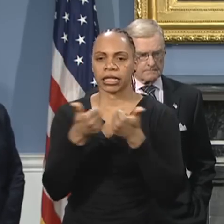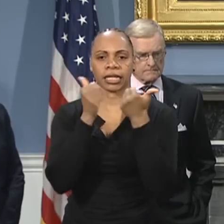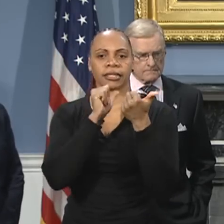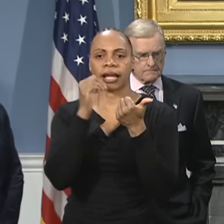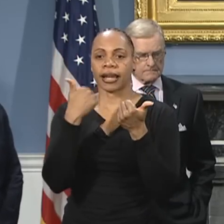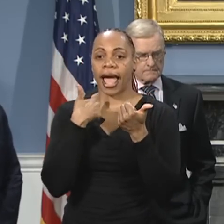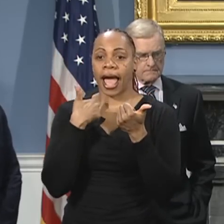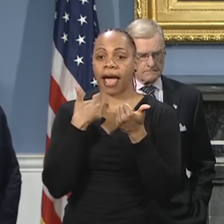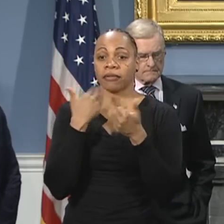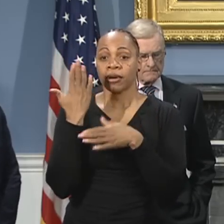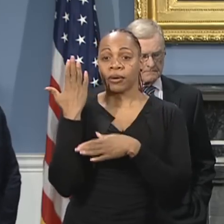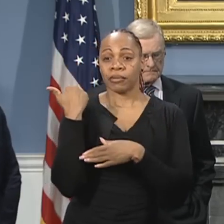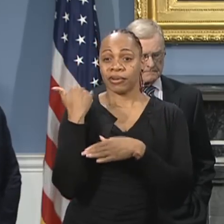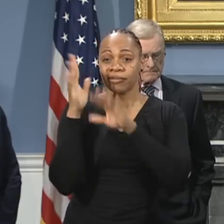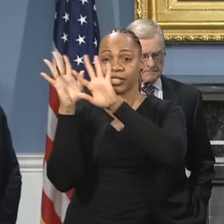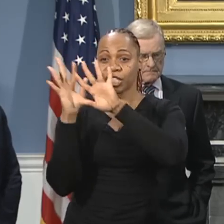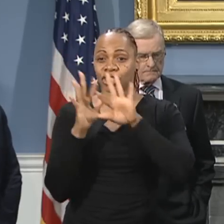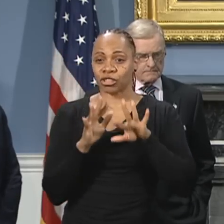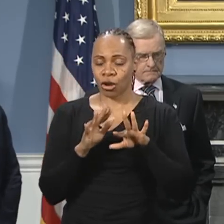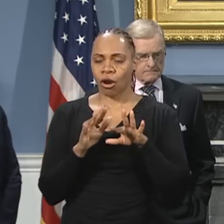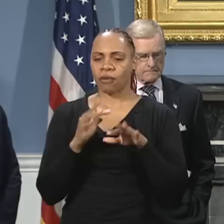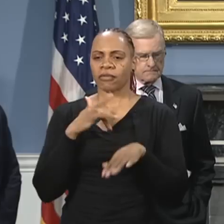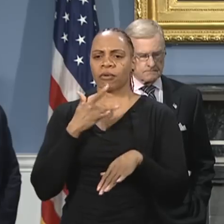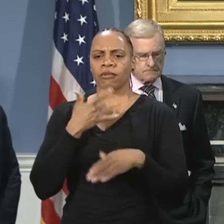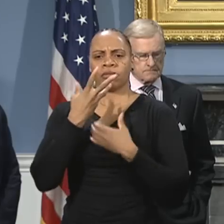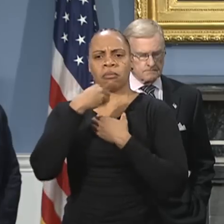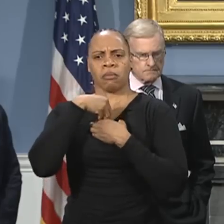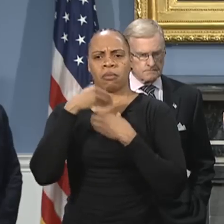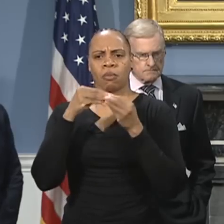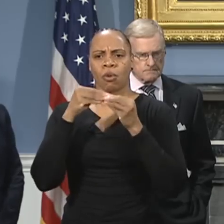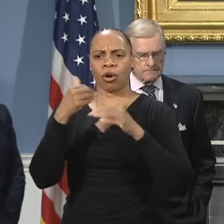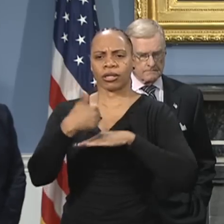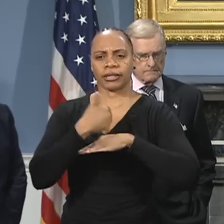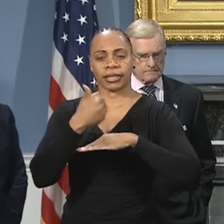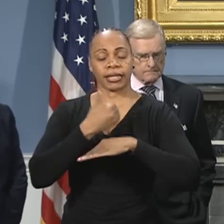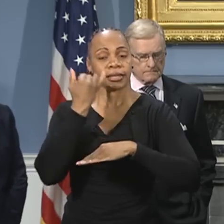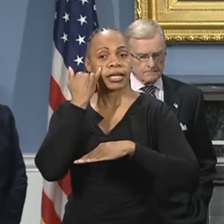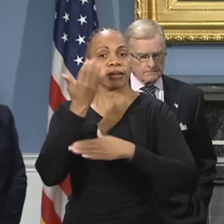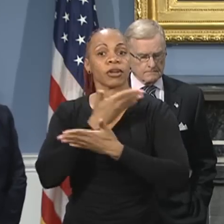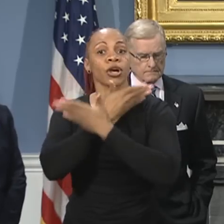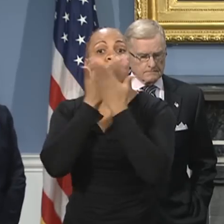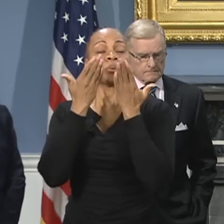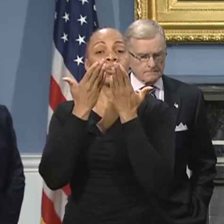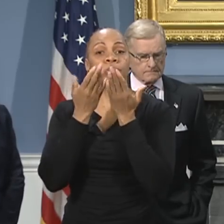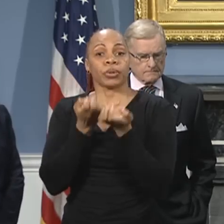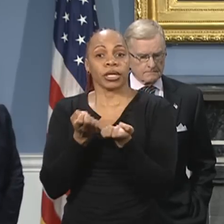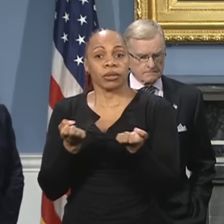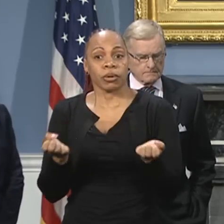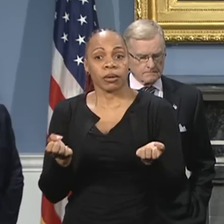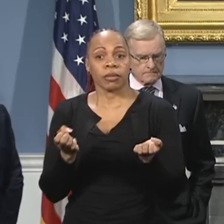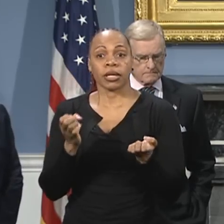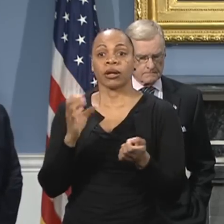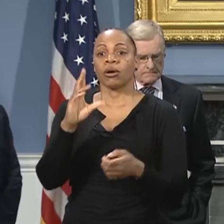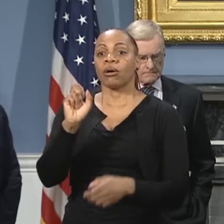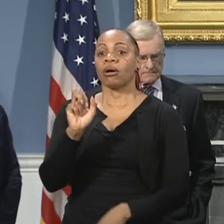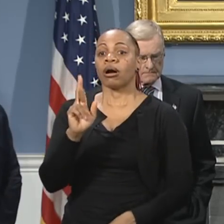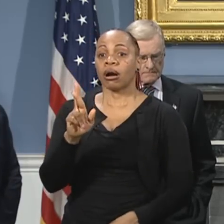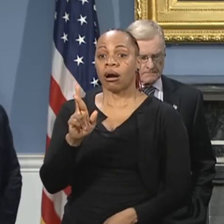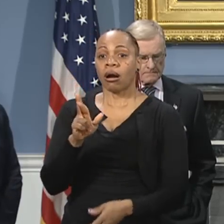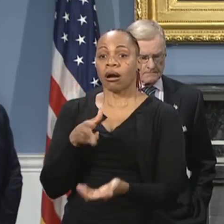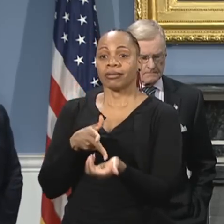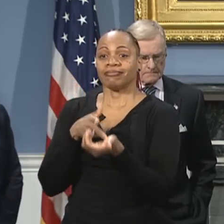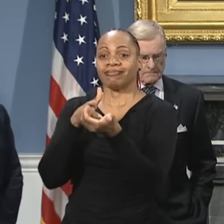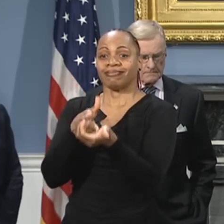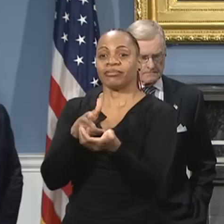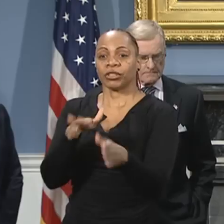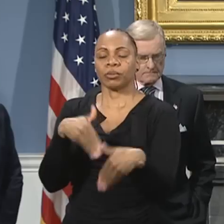danger to a lot of our traffic agents if they didn't have equipment with them, a vehicle with them to provide some